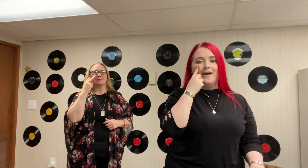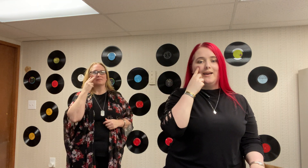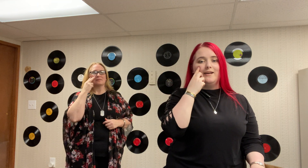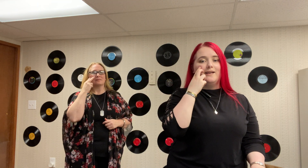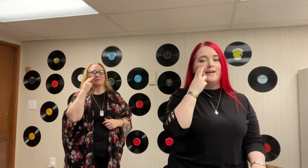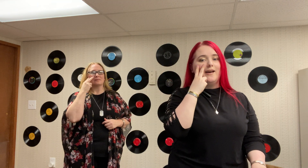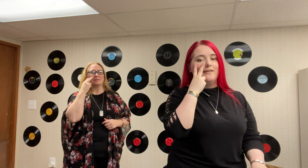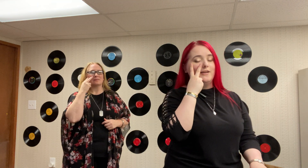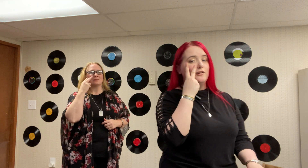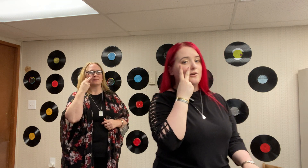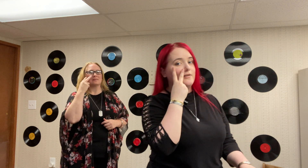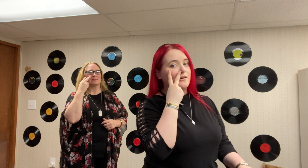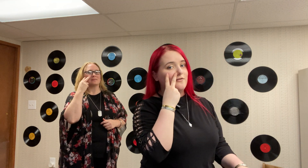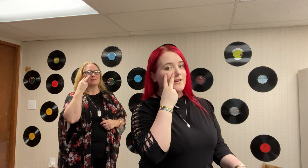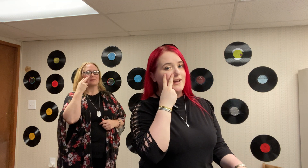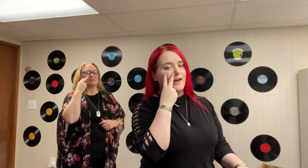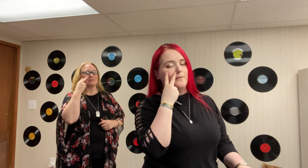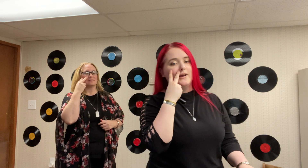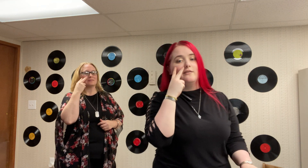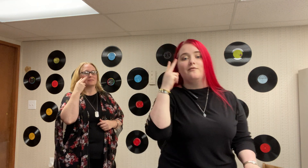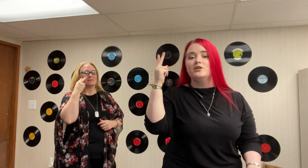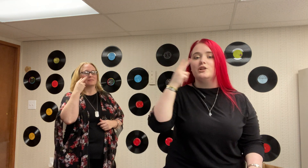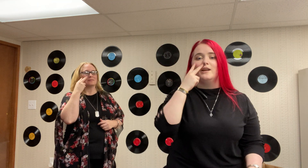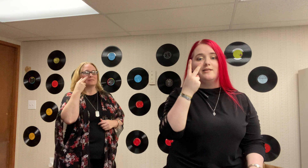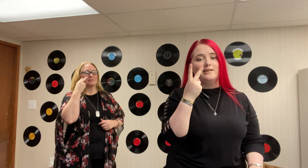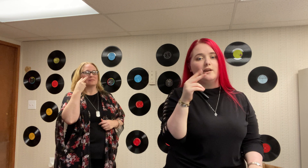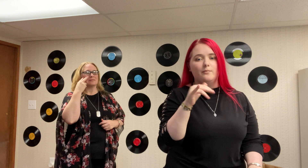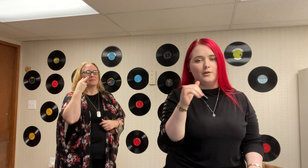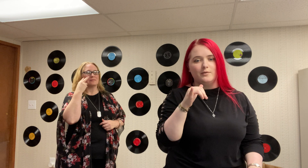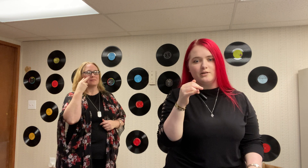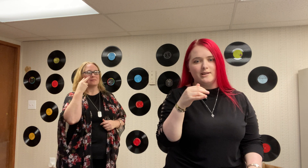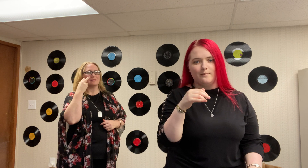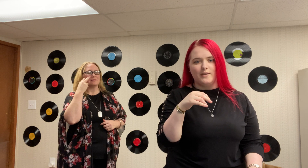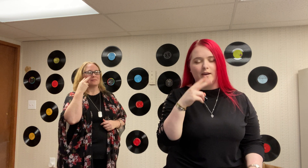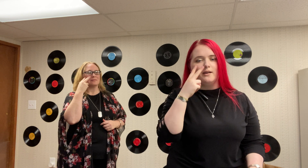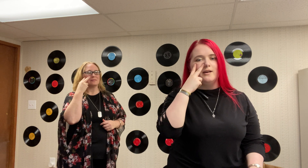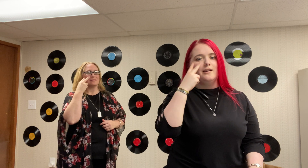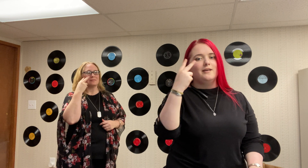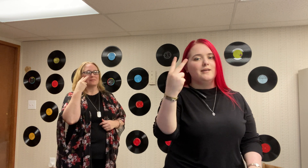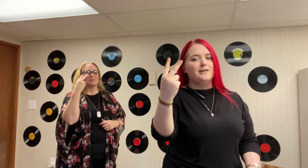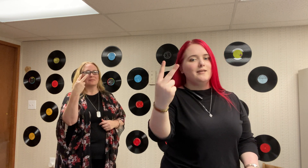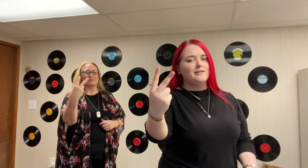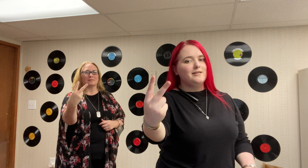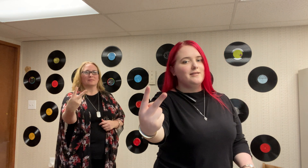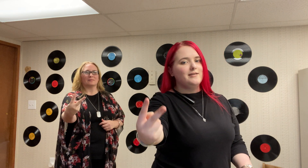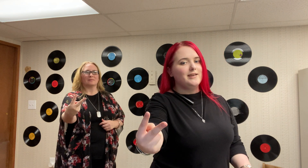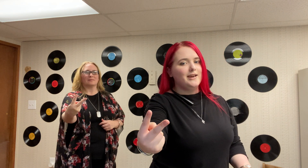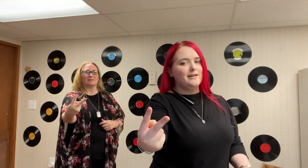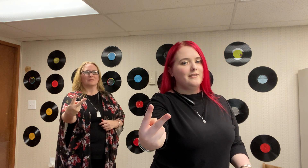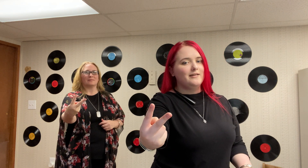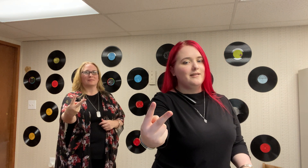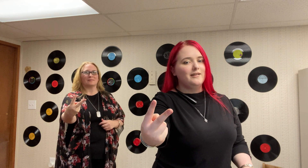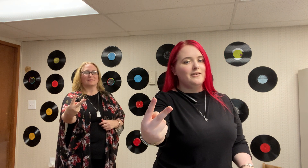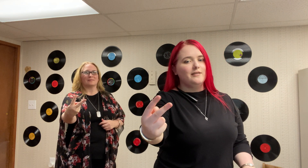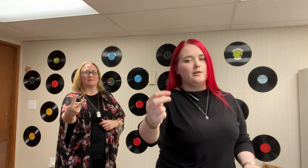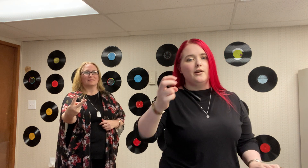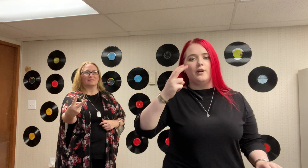eye, and then you're using your V again because vision and see are pretty much the same thing. See. So it